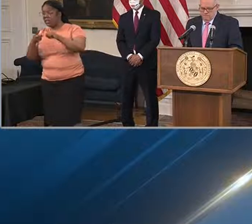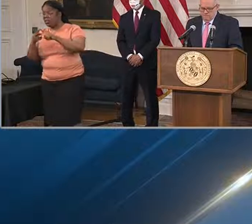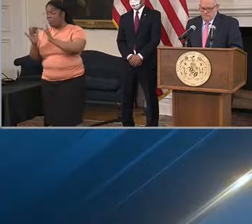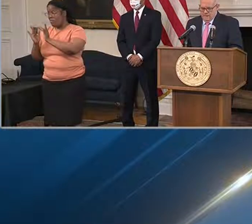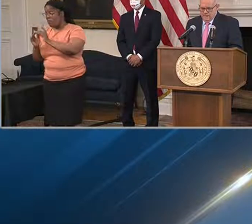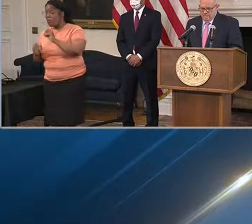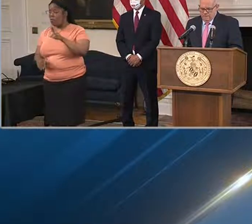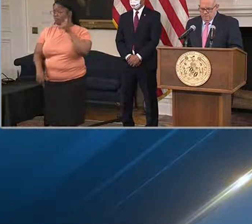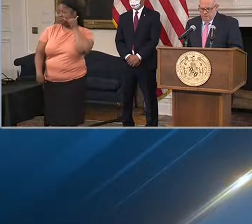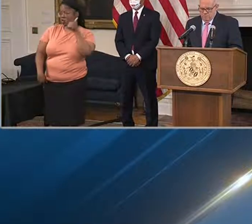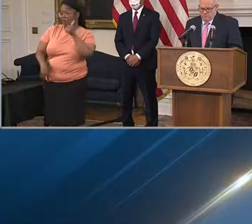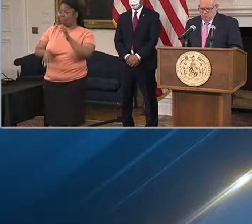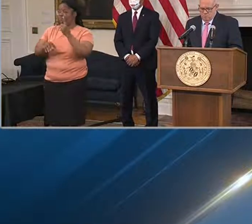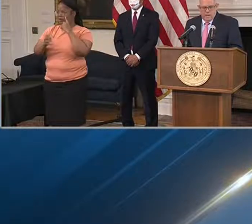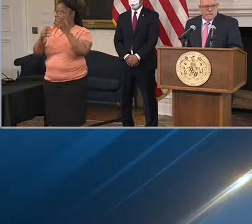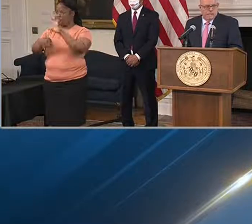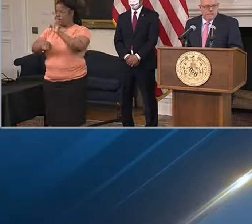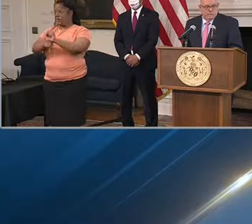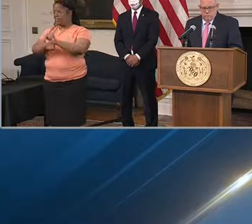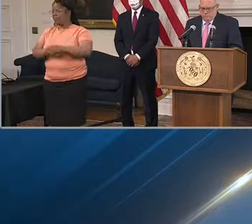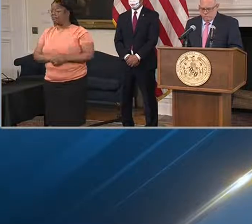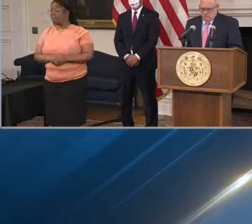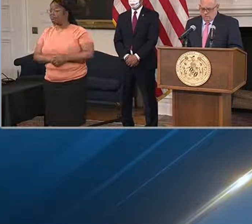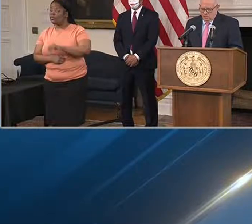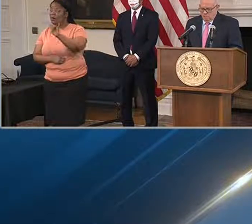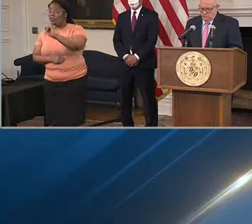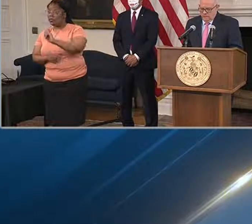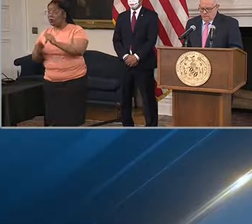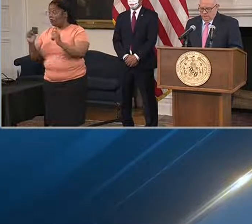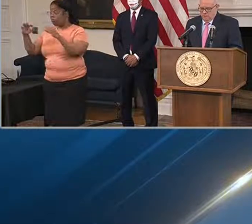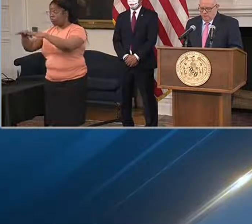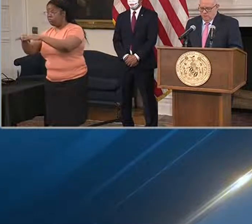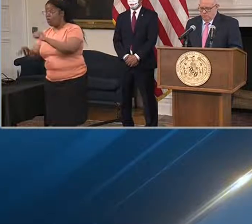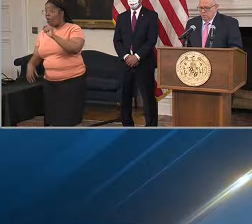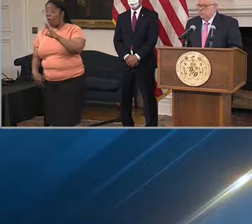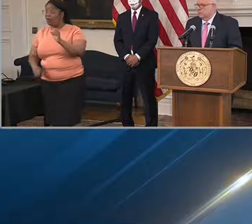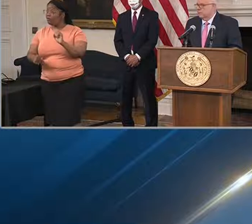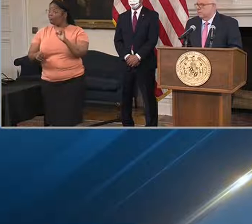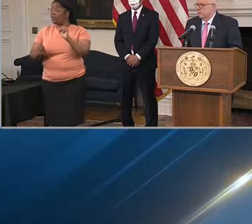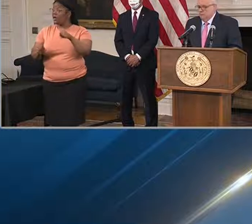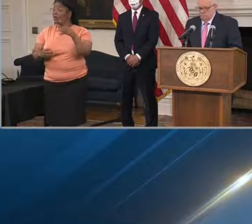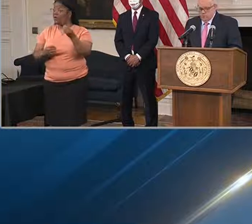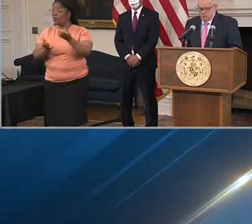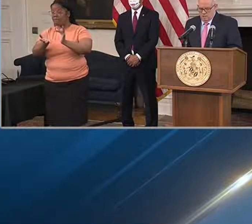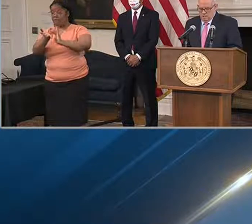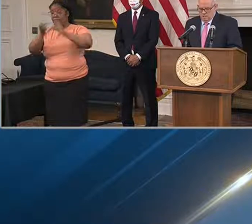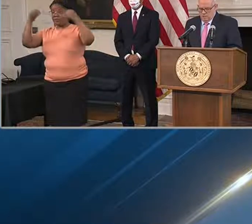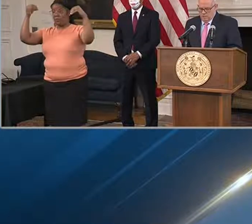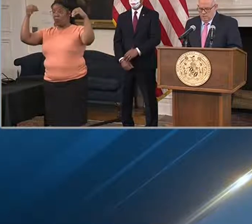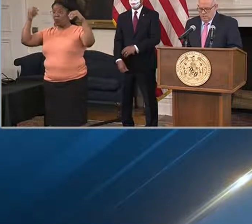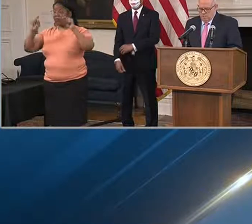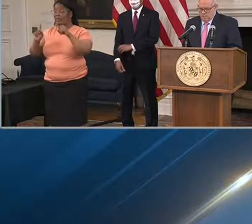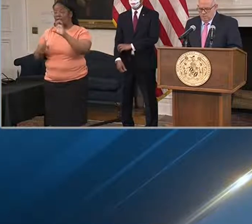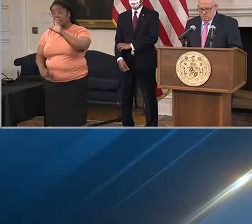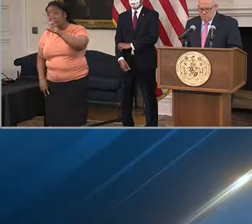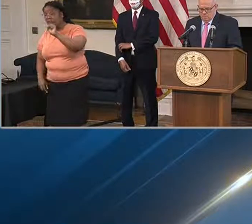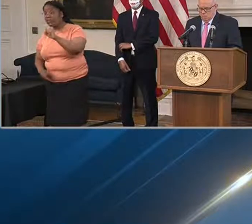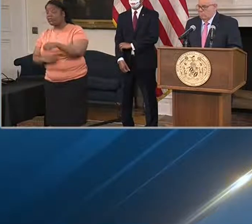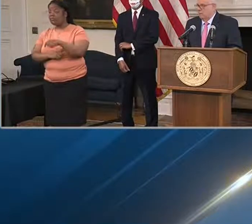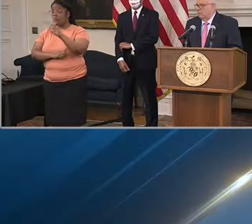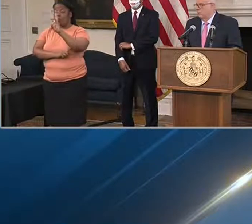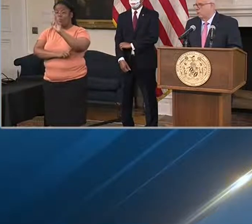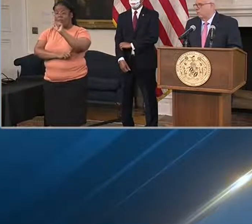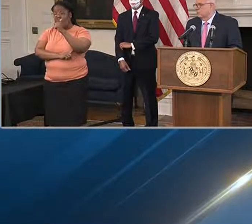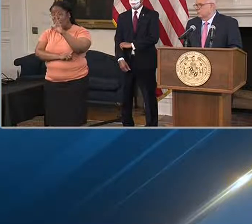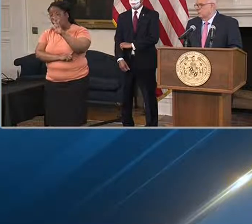of Maryland. And the federal government is providing additional supplies to these pharmacies, which will also now be able to